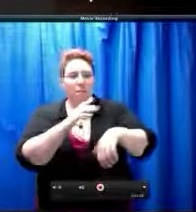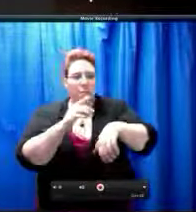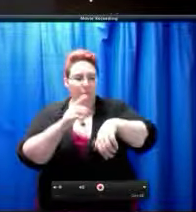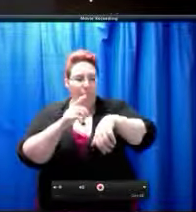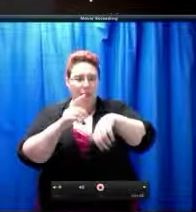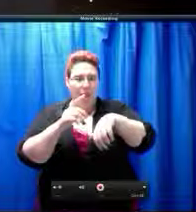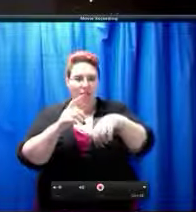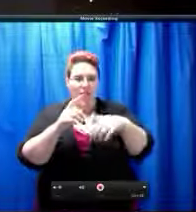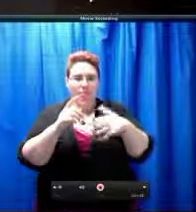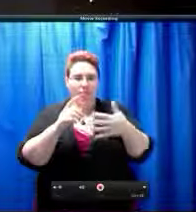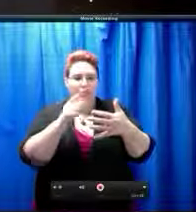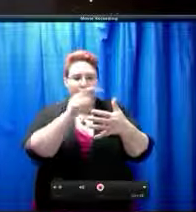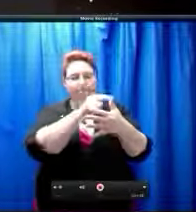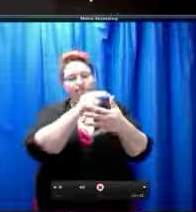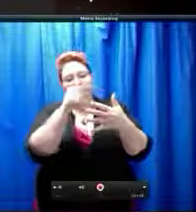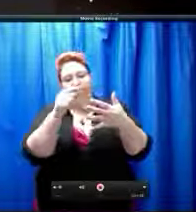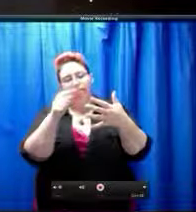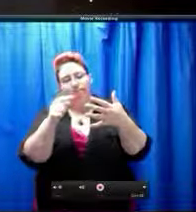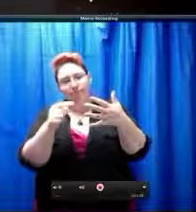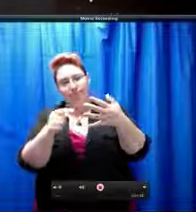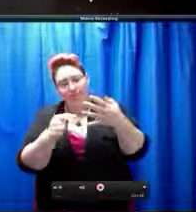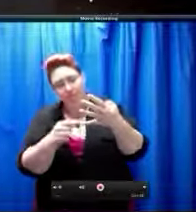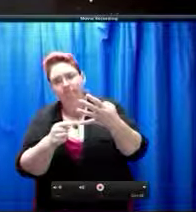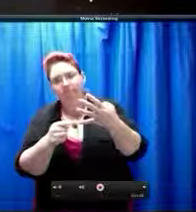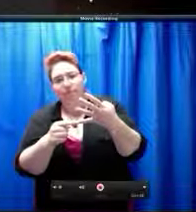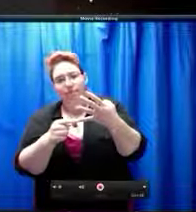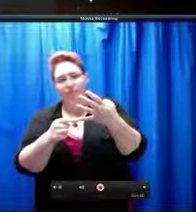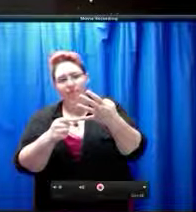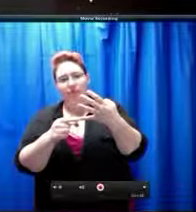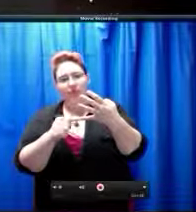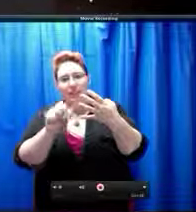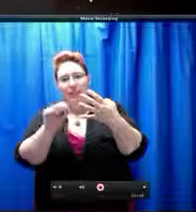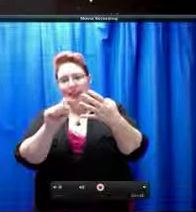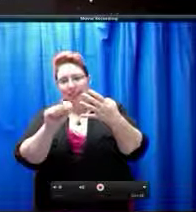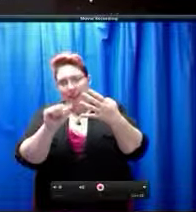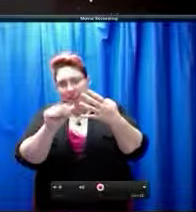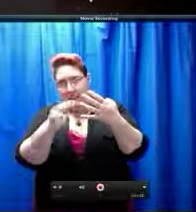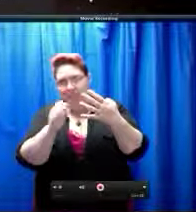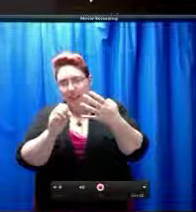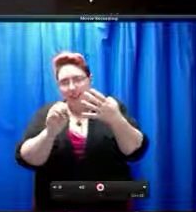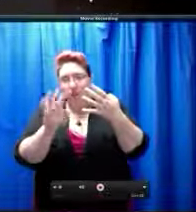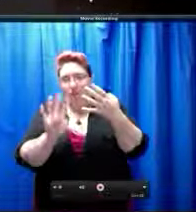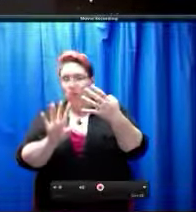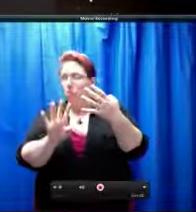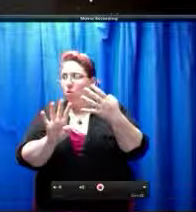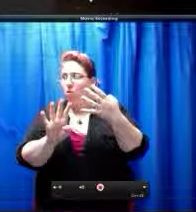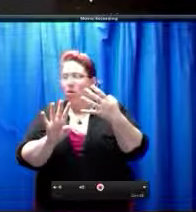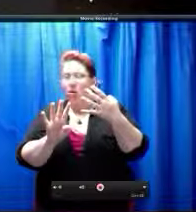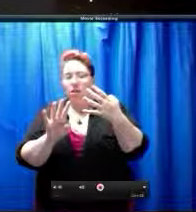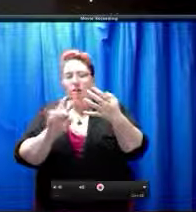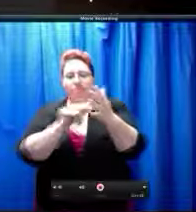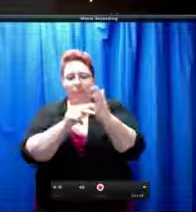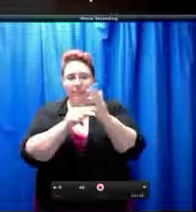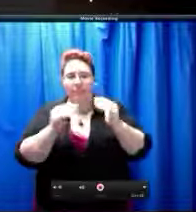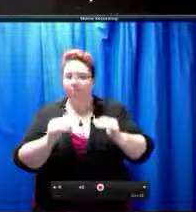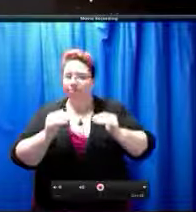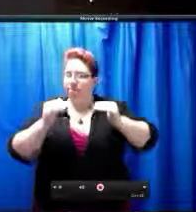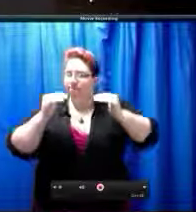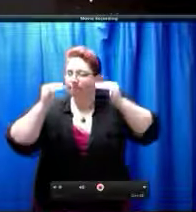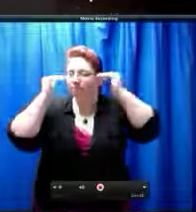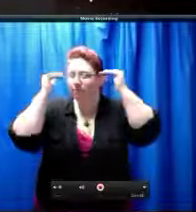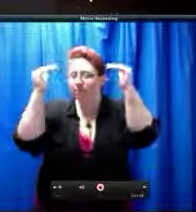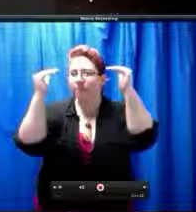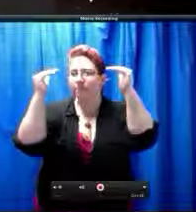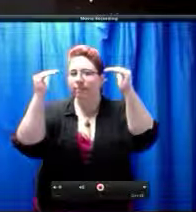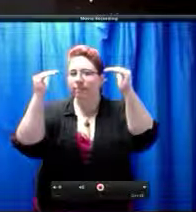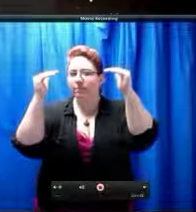the time it's in stage 4, that's called a metastasis. Usually that means that it's gone to a different area in the body, and it's very unlikely that people will